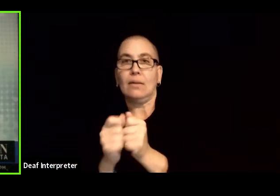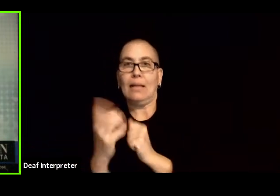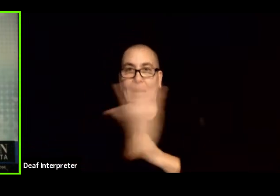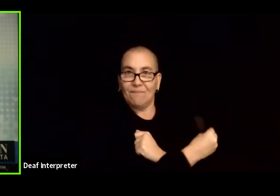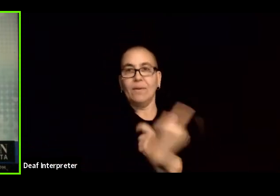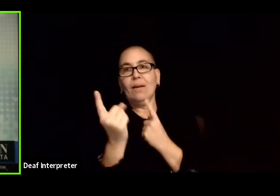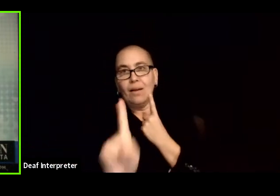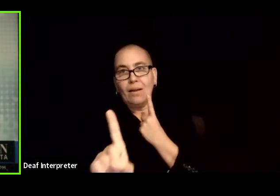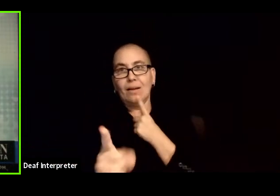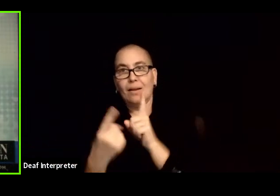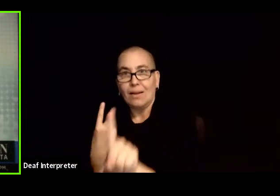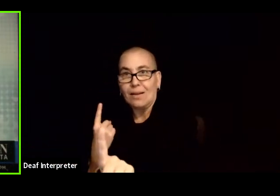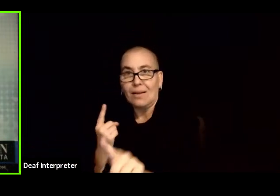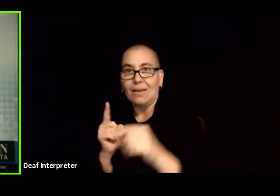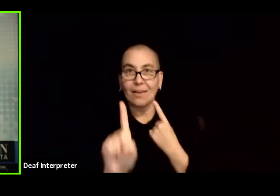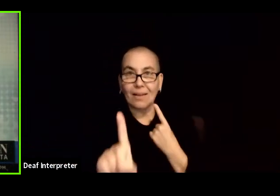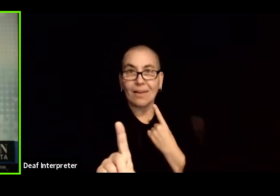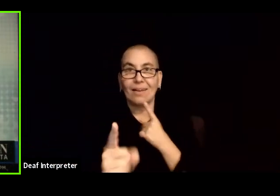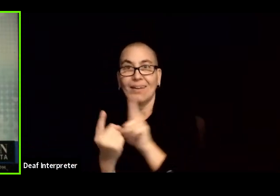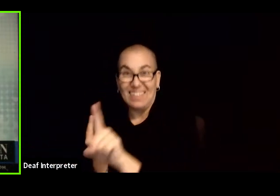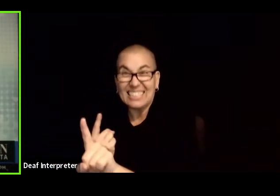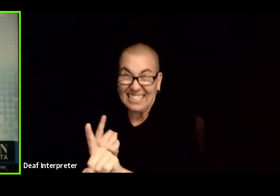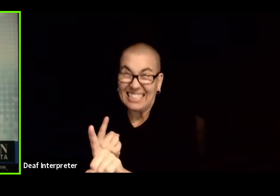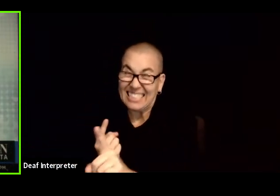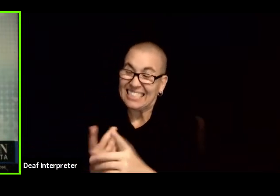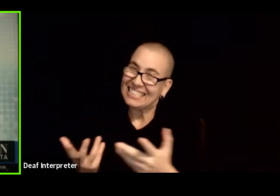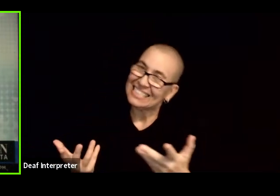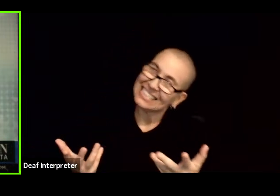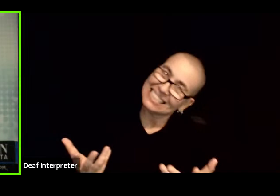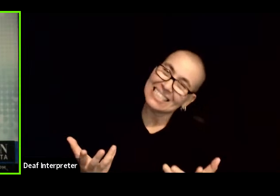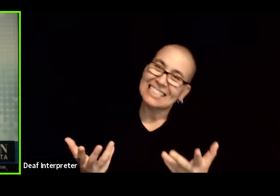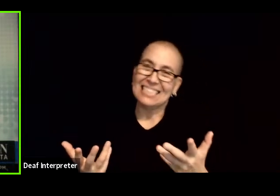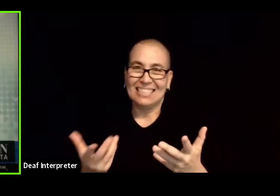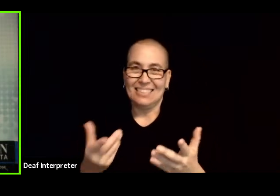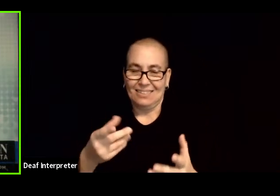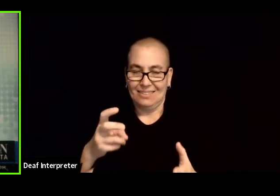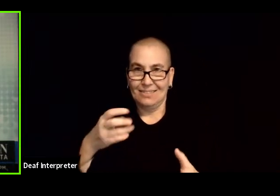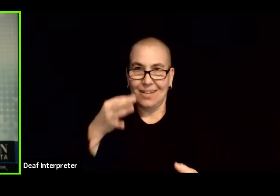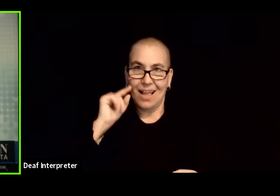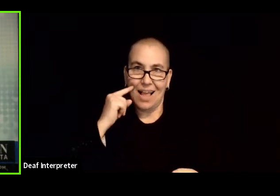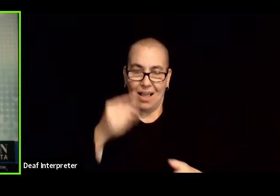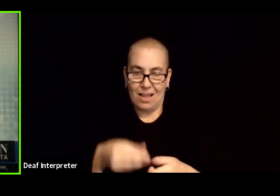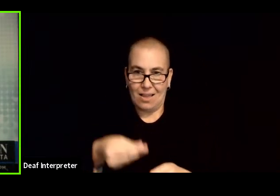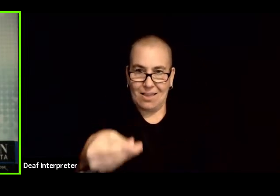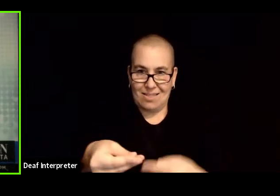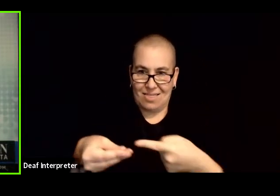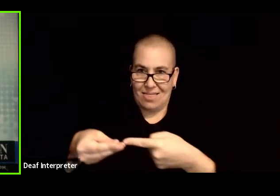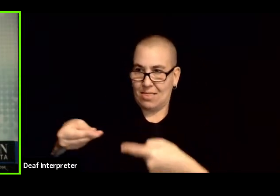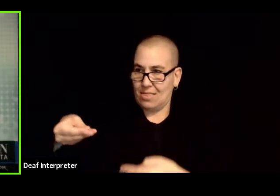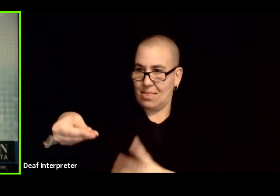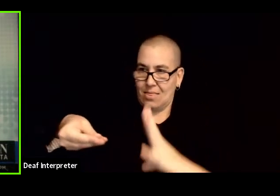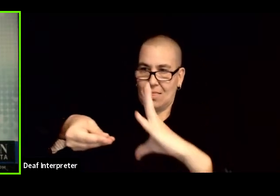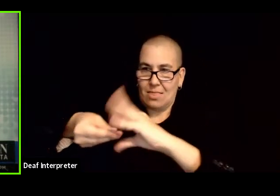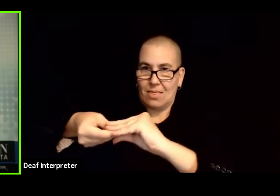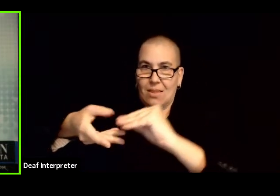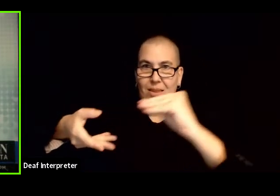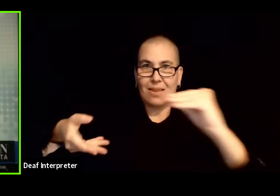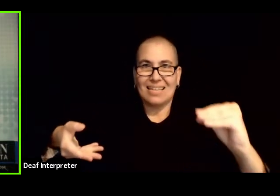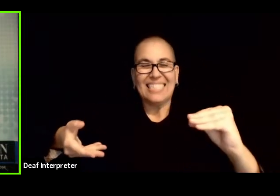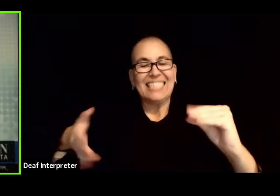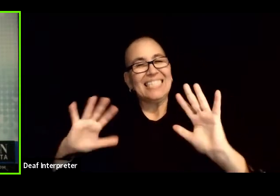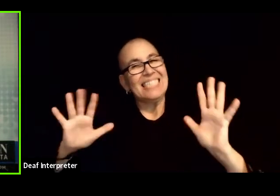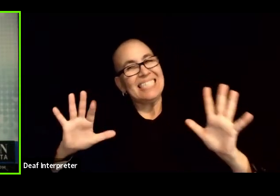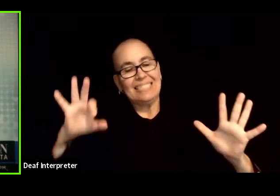exchanging, an item and things like that. So those are some of the things that that CDC has listed on